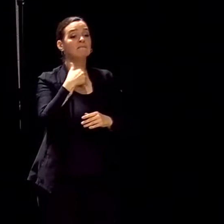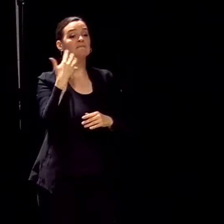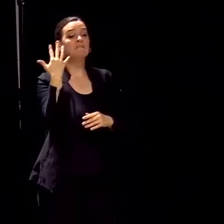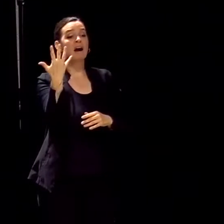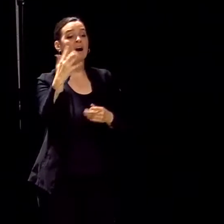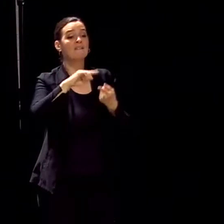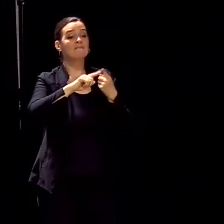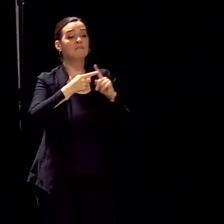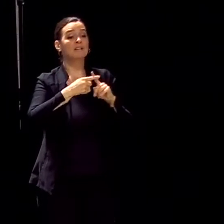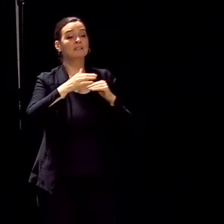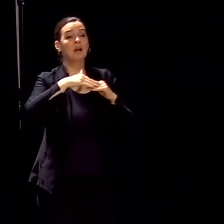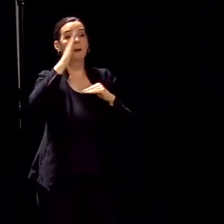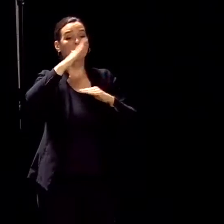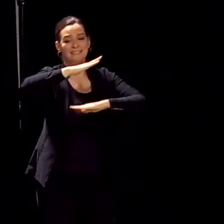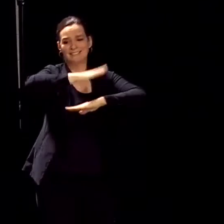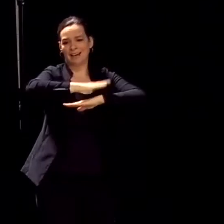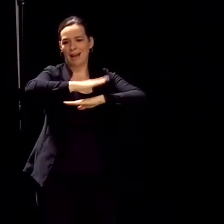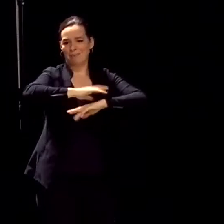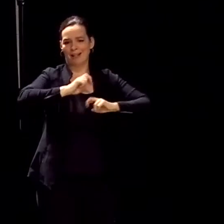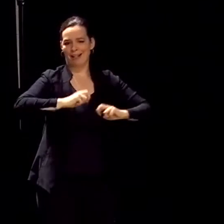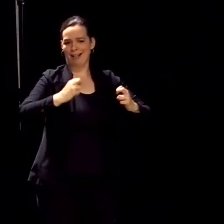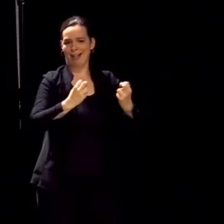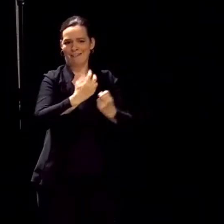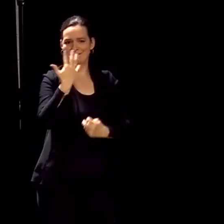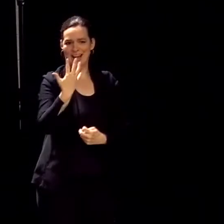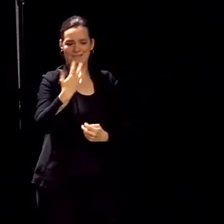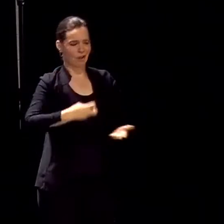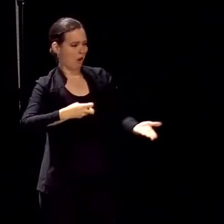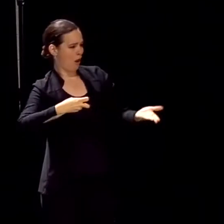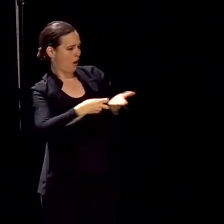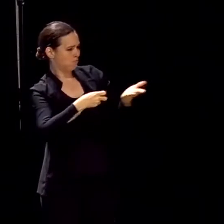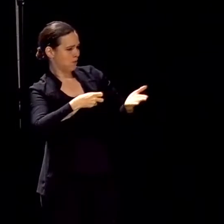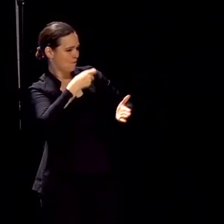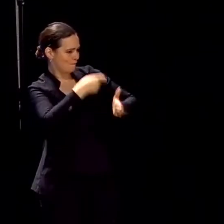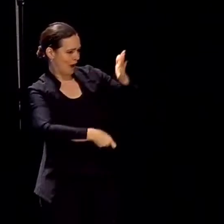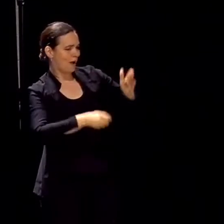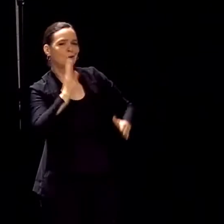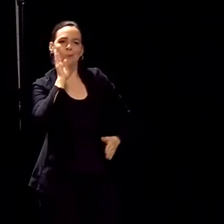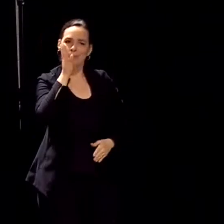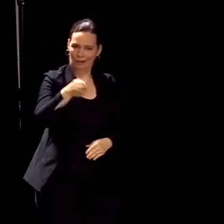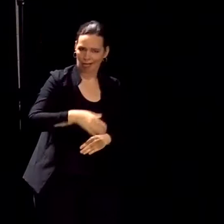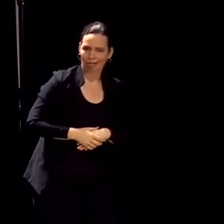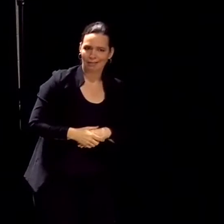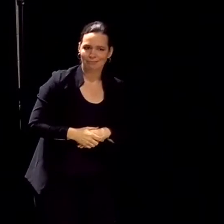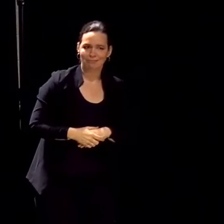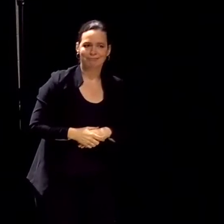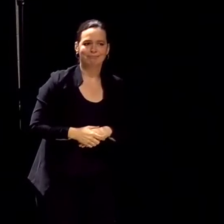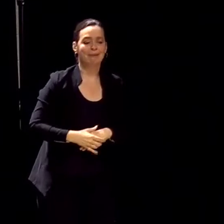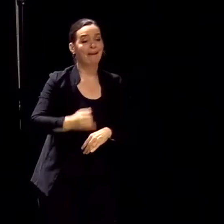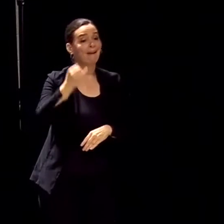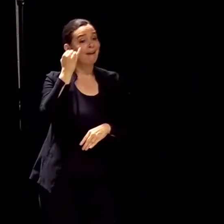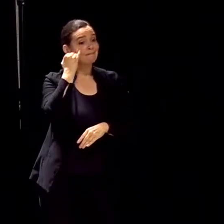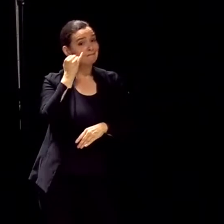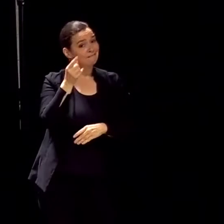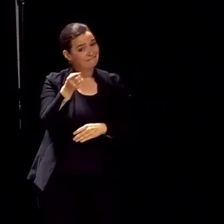got to go with the most 4 people at a table. This is kind of, it's a yellow zone, right?